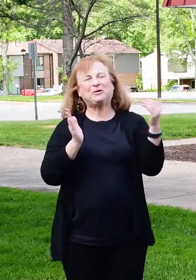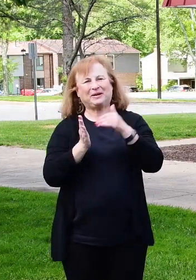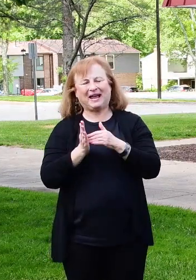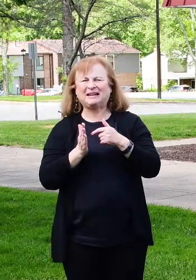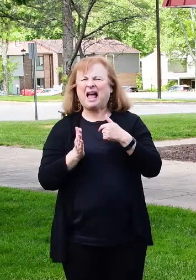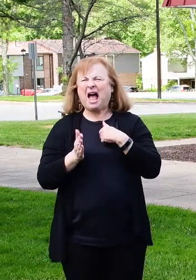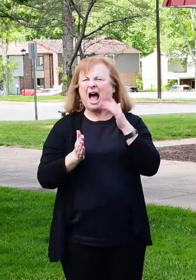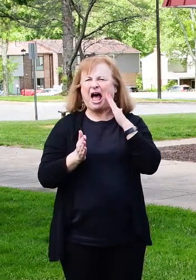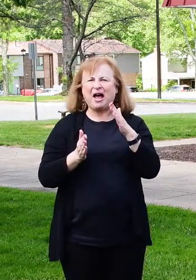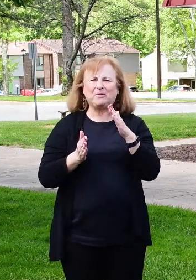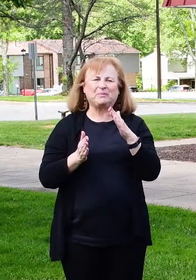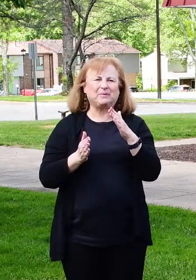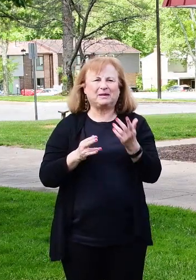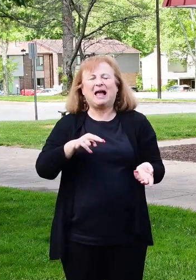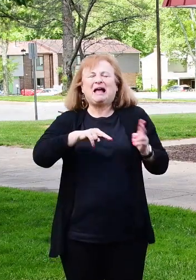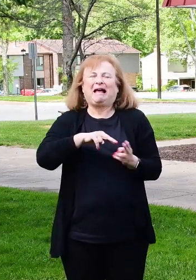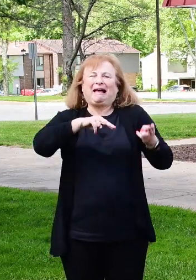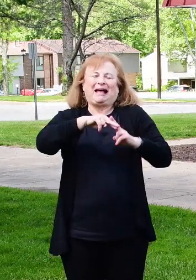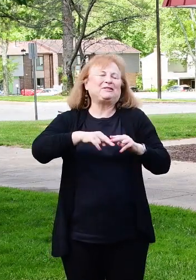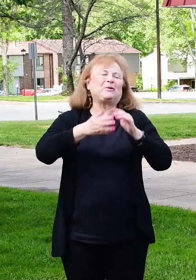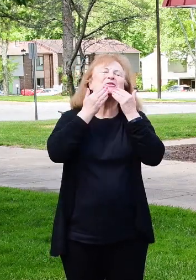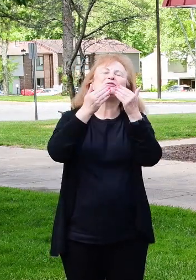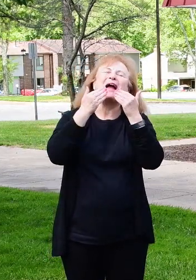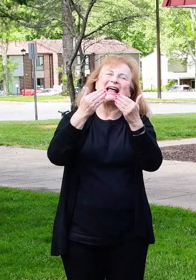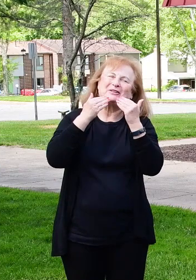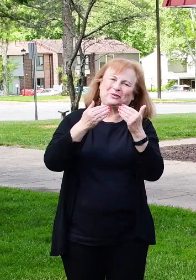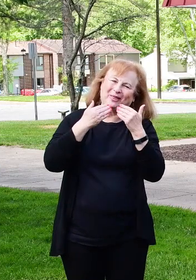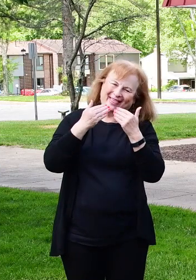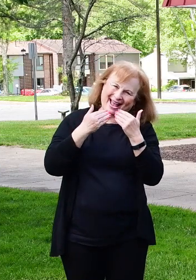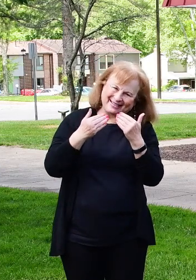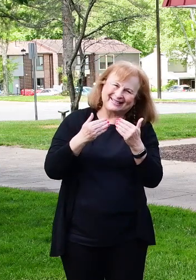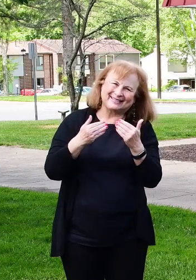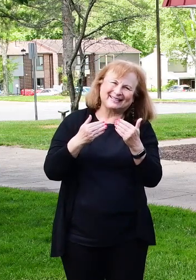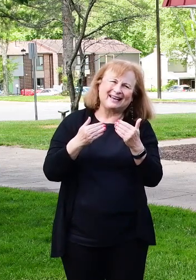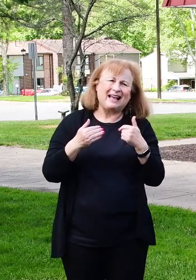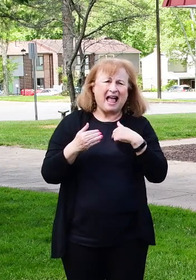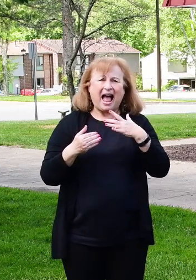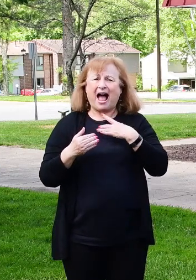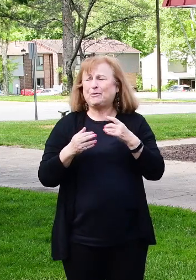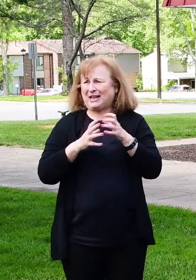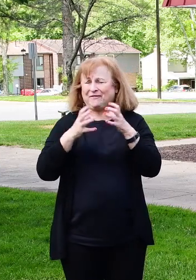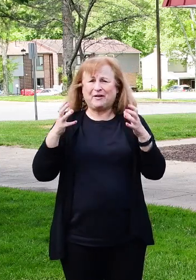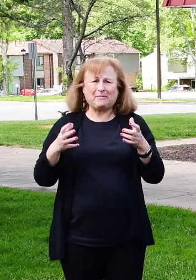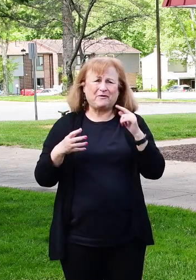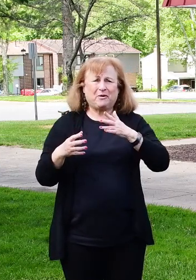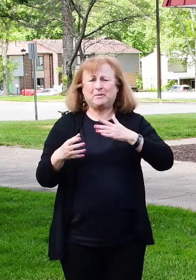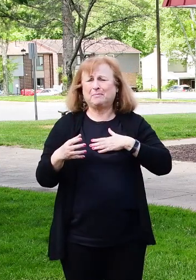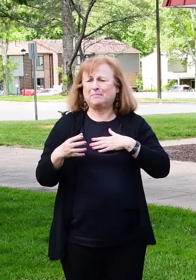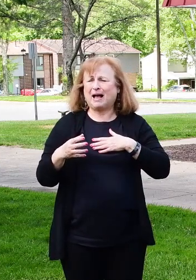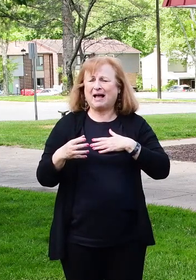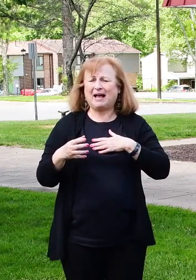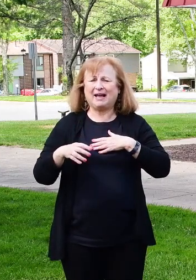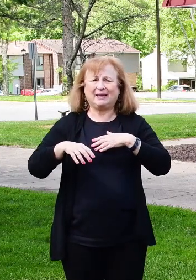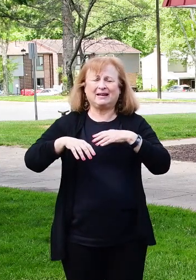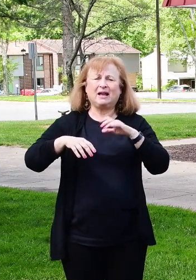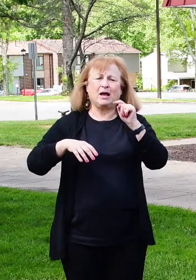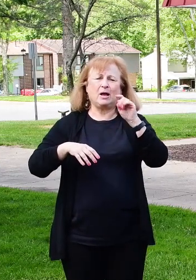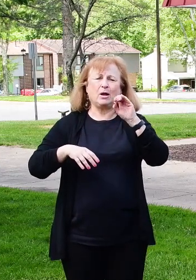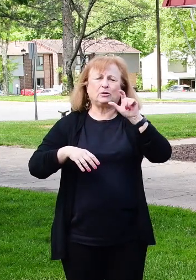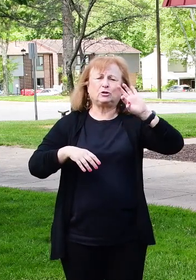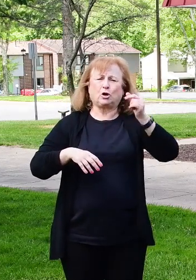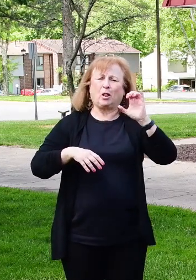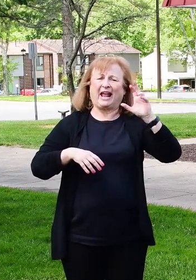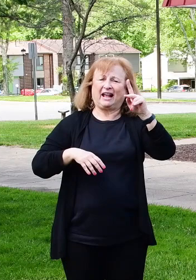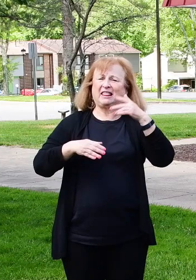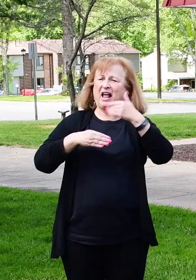I will certainly pile on all of the gratitude and thanks. I would like very much for my tolling clock neighbors. Raise